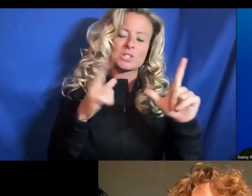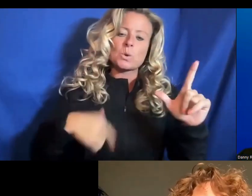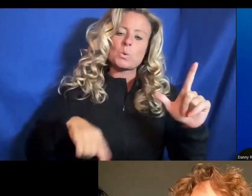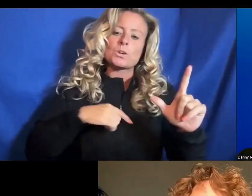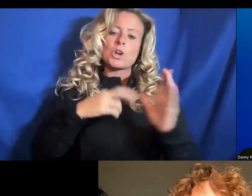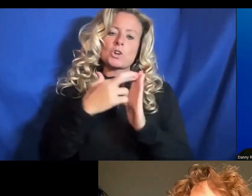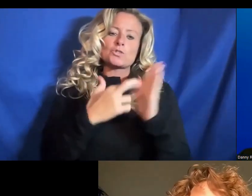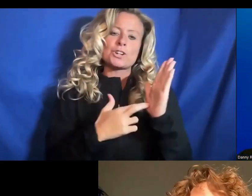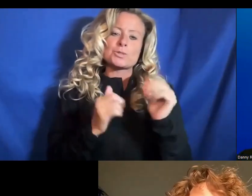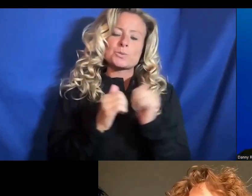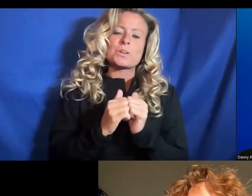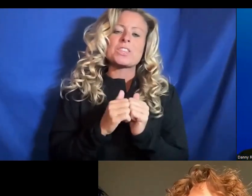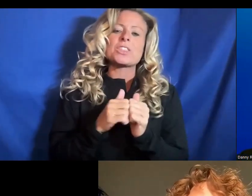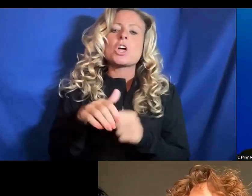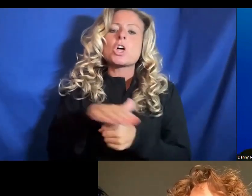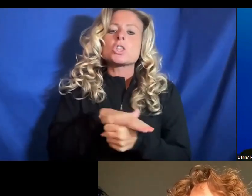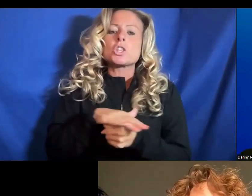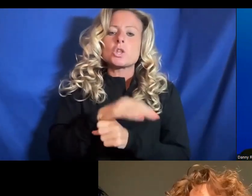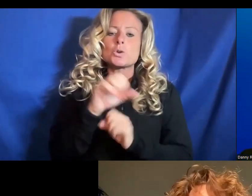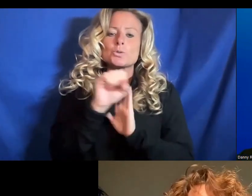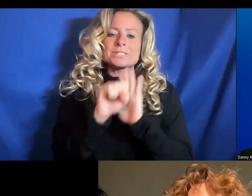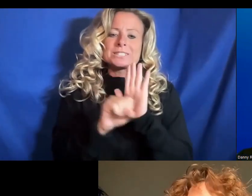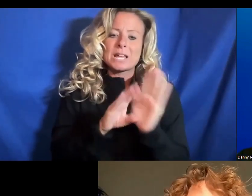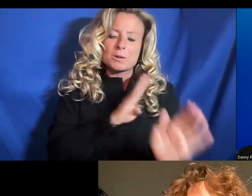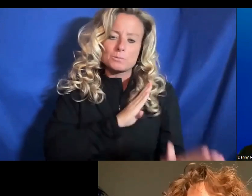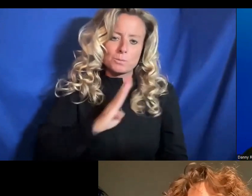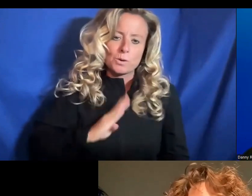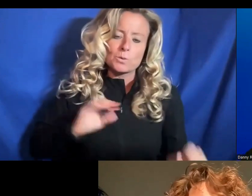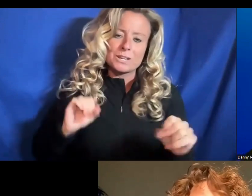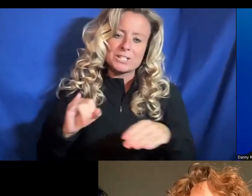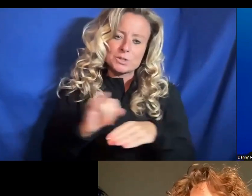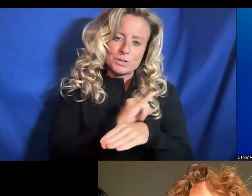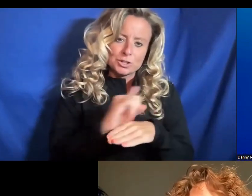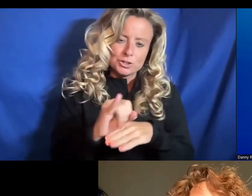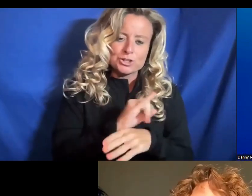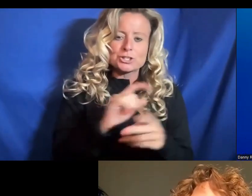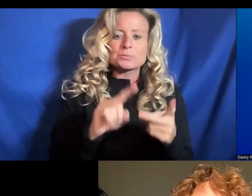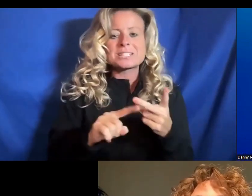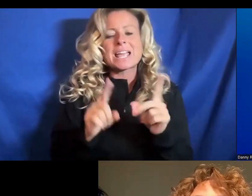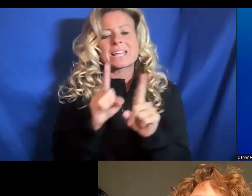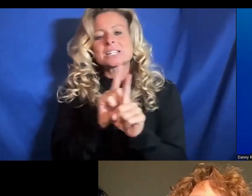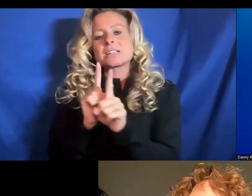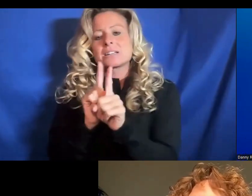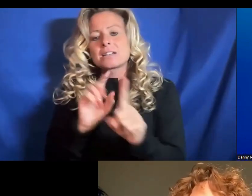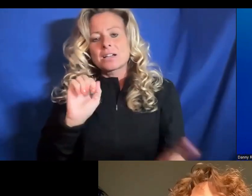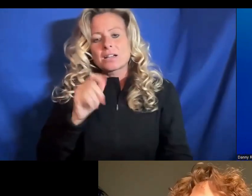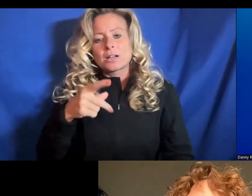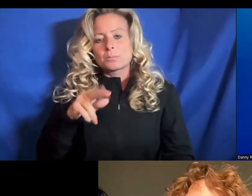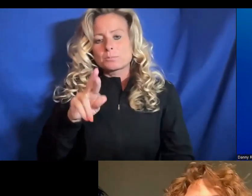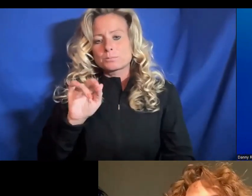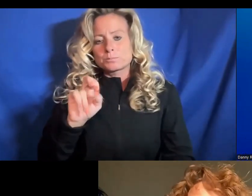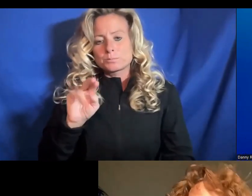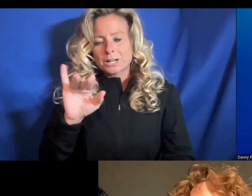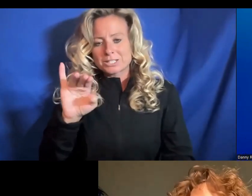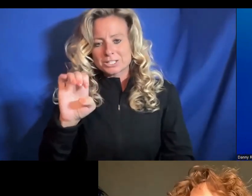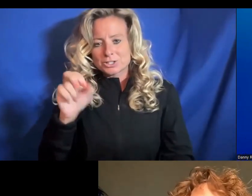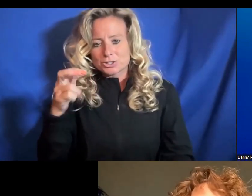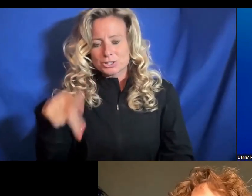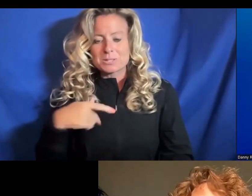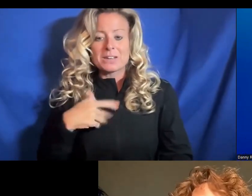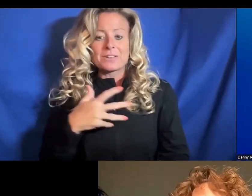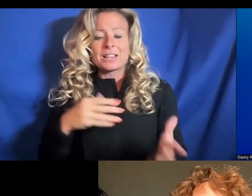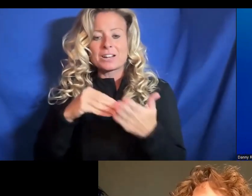with our local state board that we can do internships and apprenticeships Okay, within okay. our salon. And I've had a lot of students under